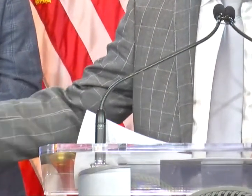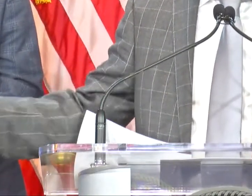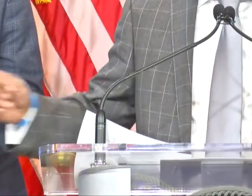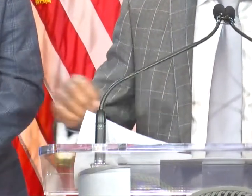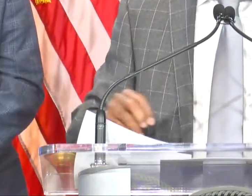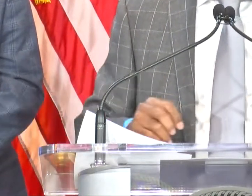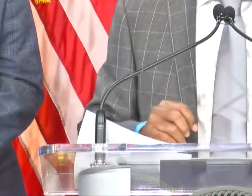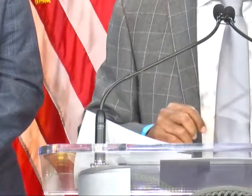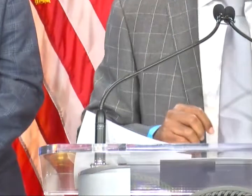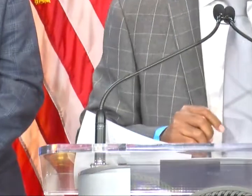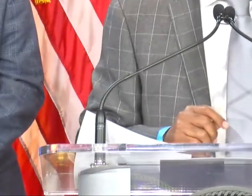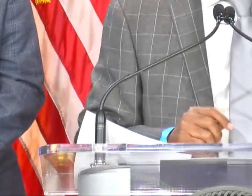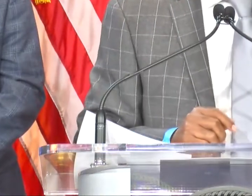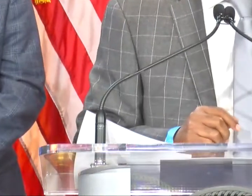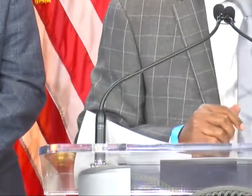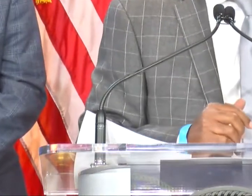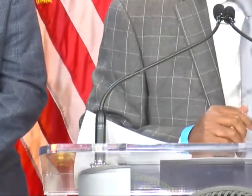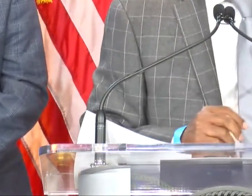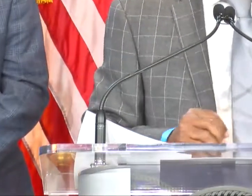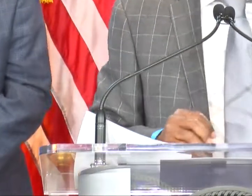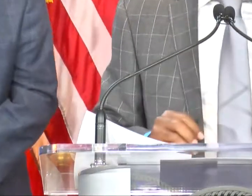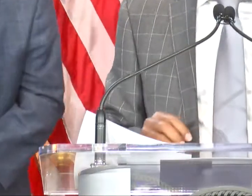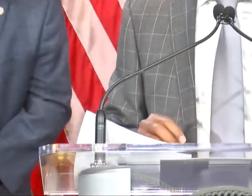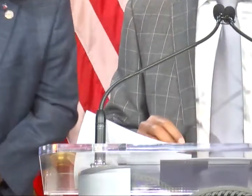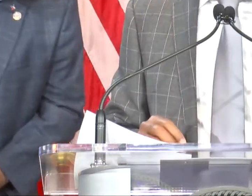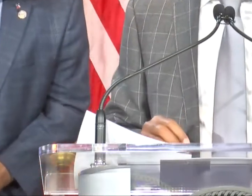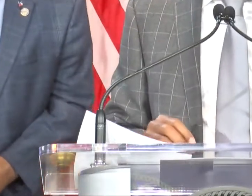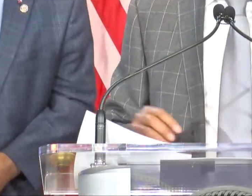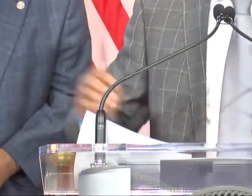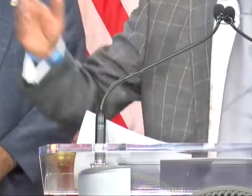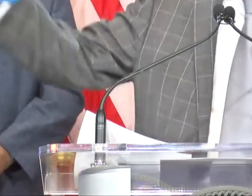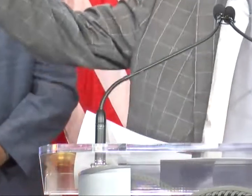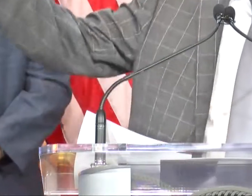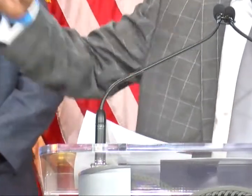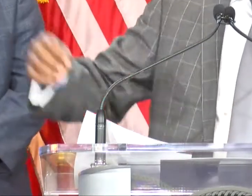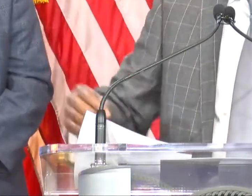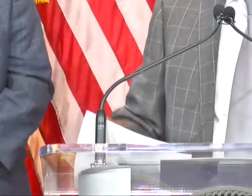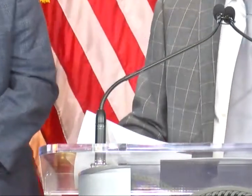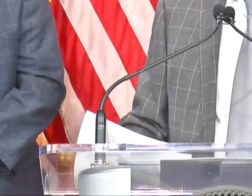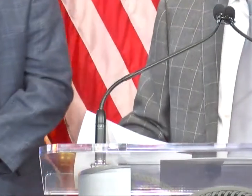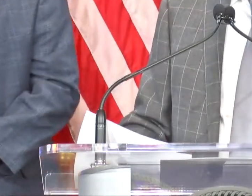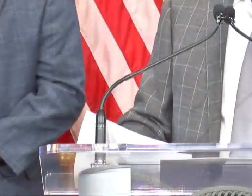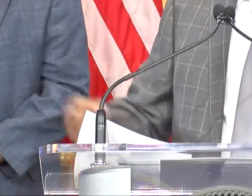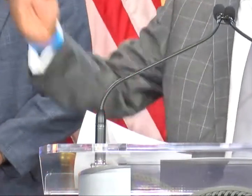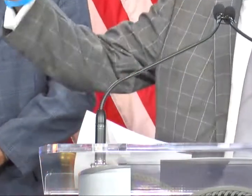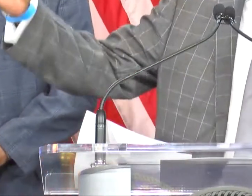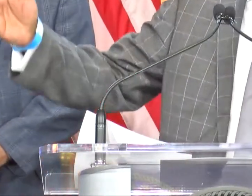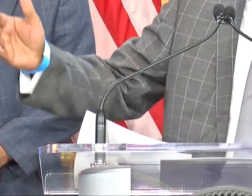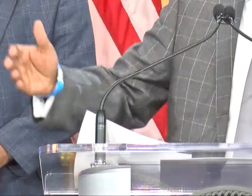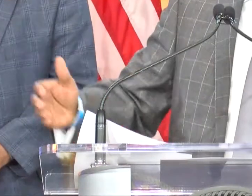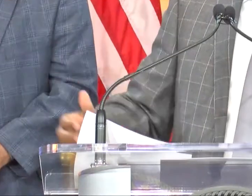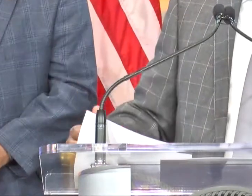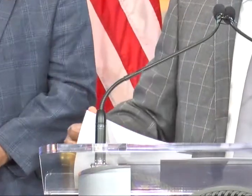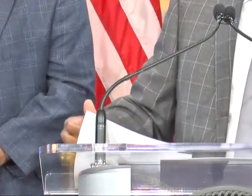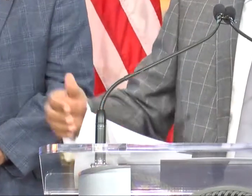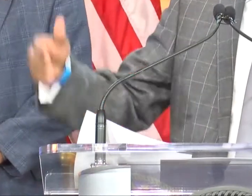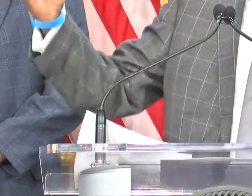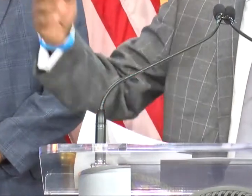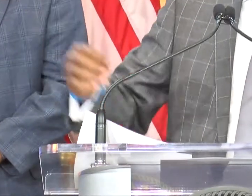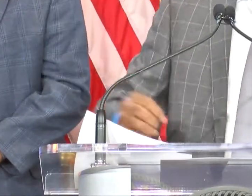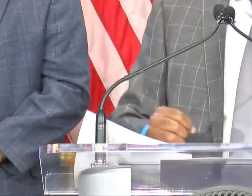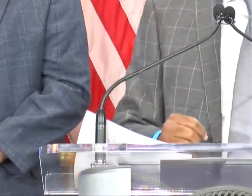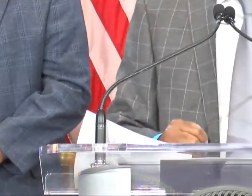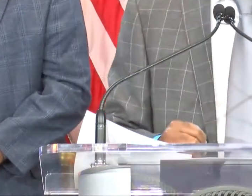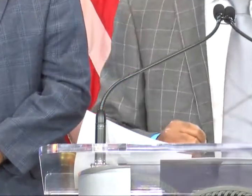Is here. And then Billy Burge is also present, who is a longtime business person,